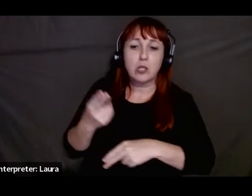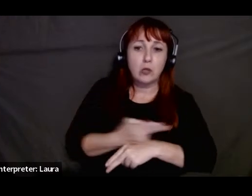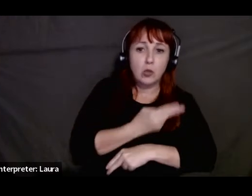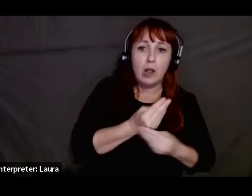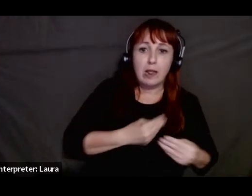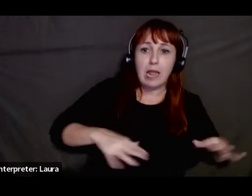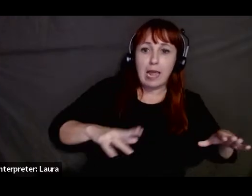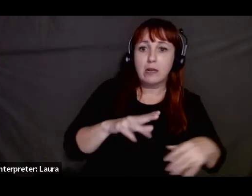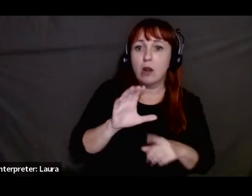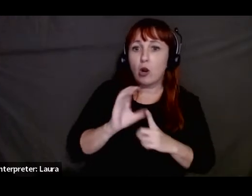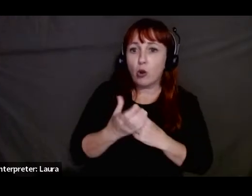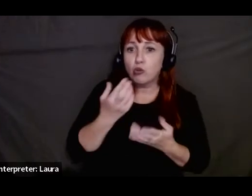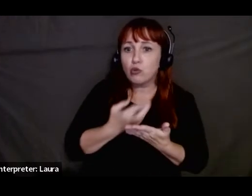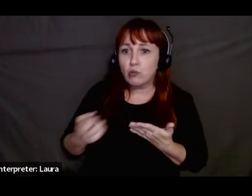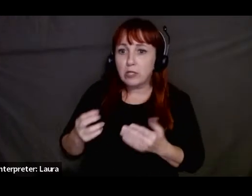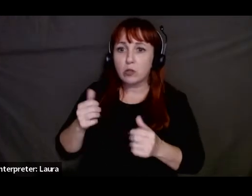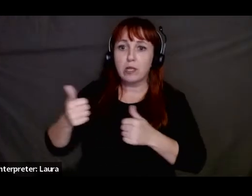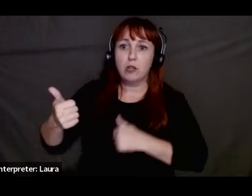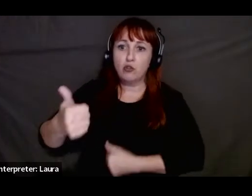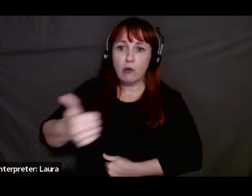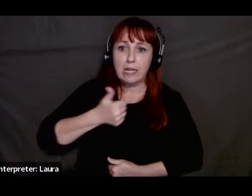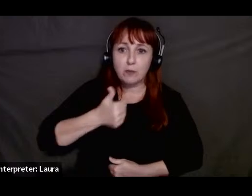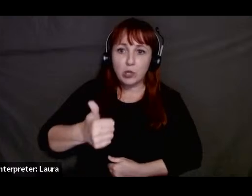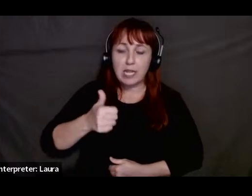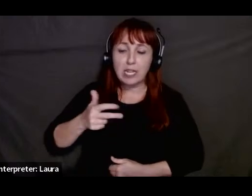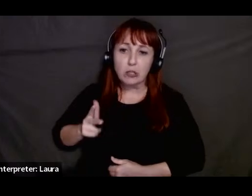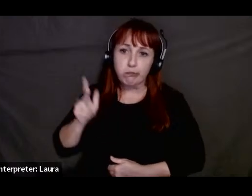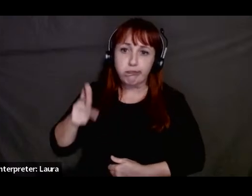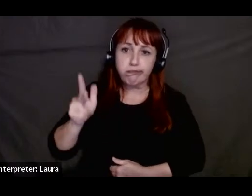cultural resources, and transportation and traffic would